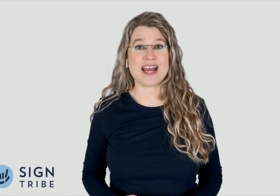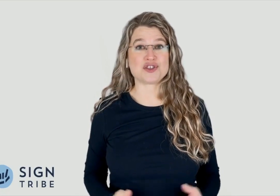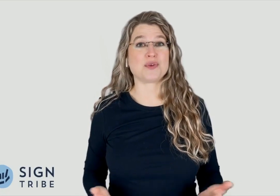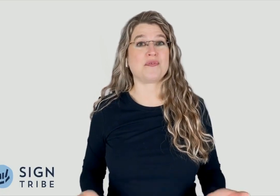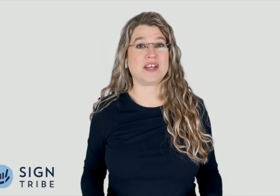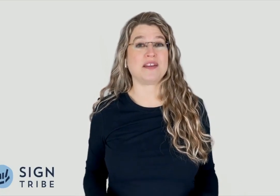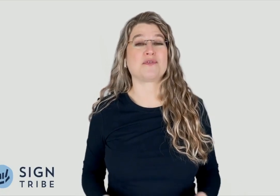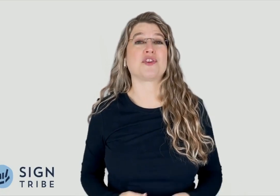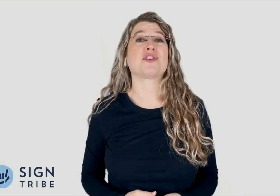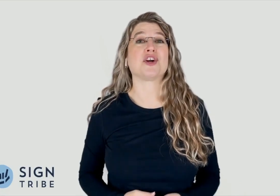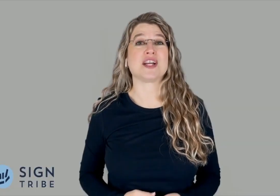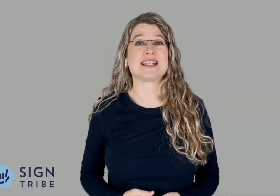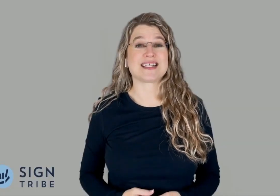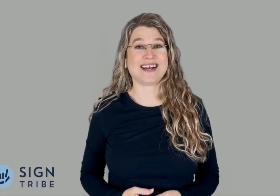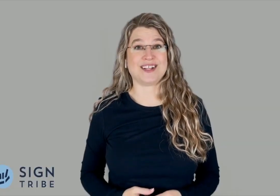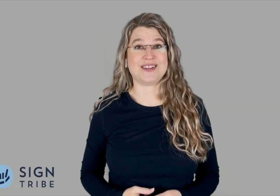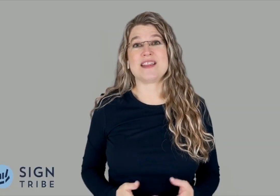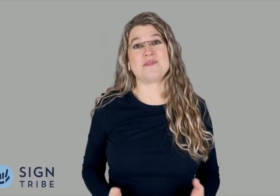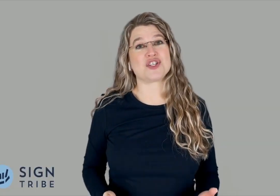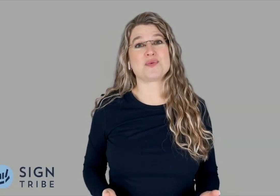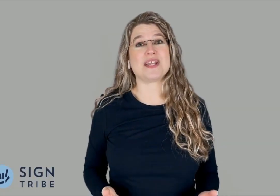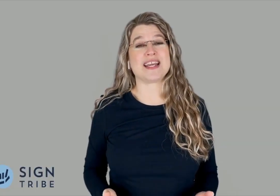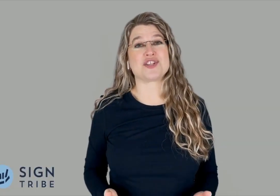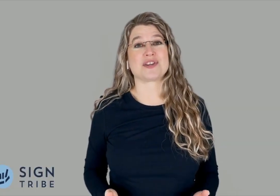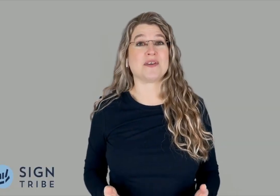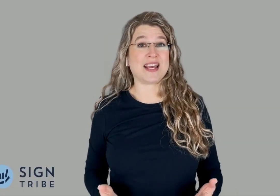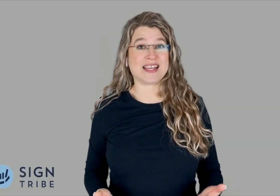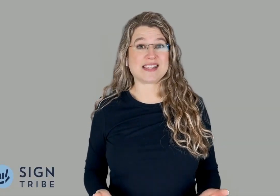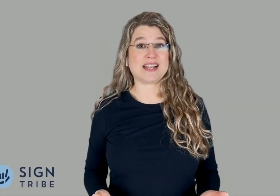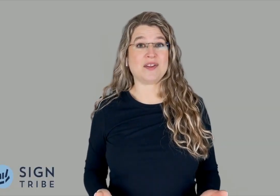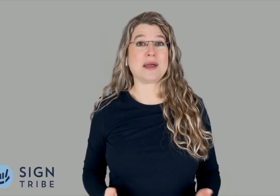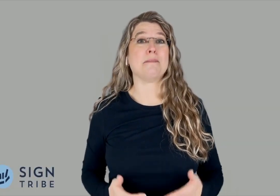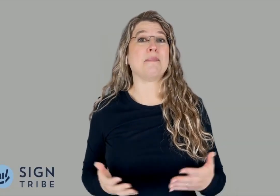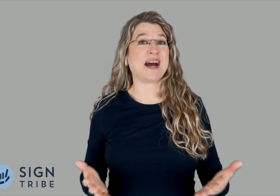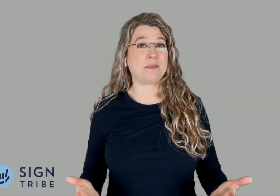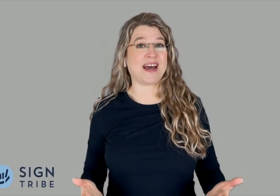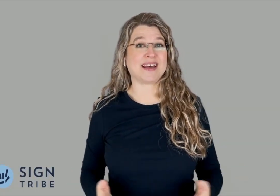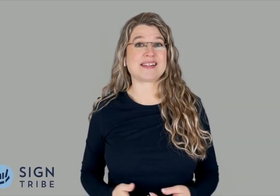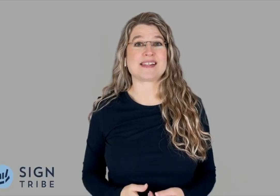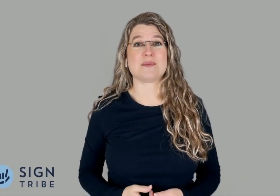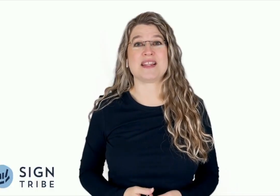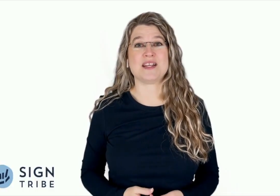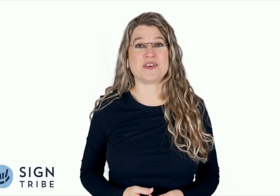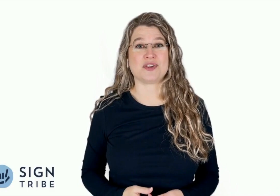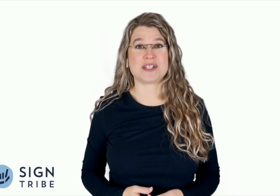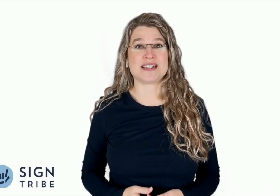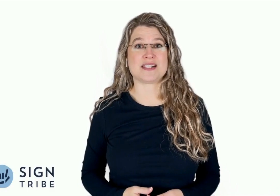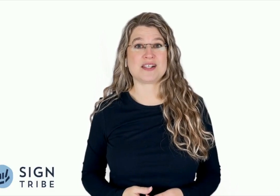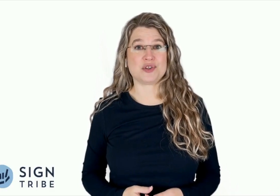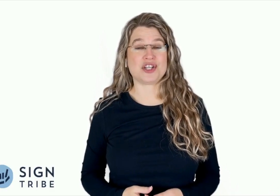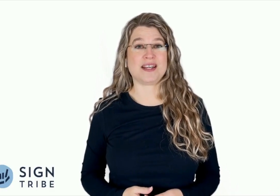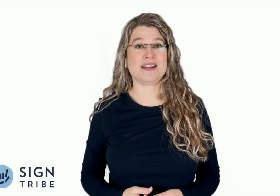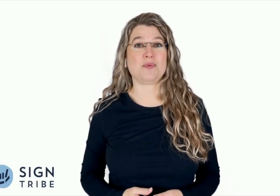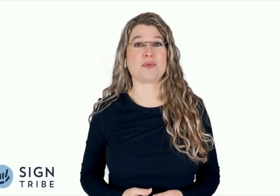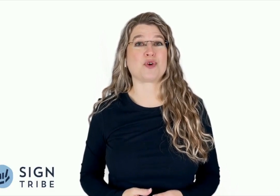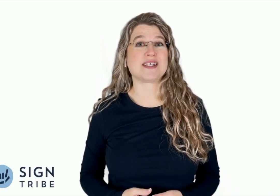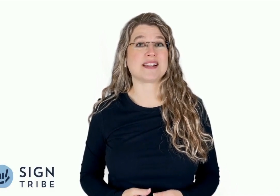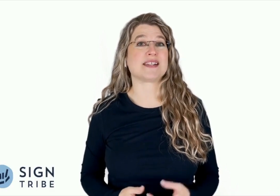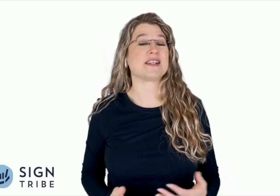natural fit for their learning style. The visual nature of ASL can bypass some of the difficulties associated with processing